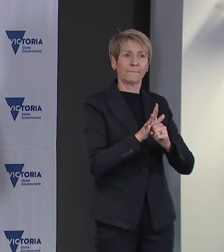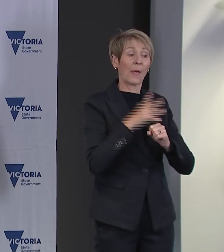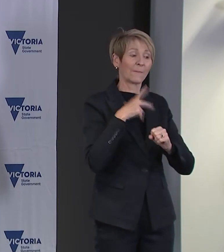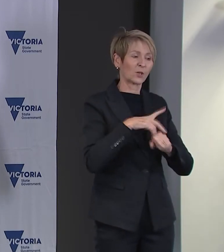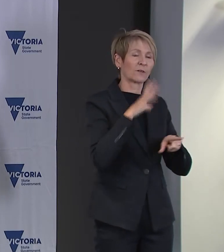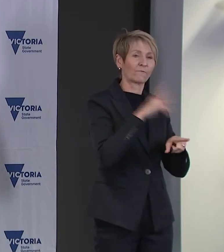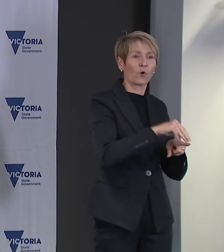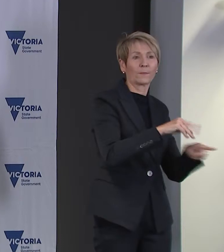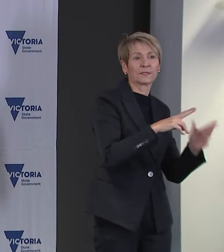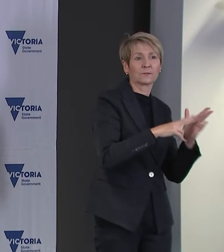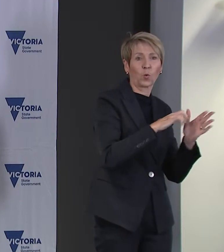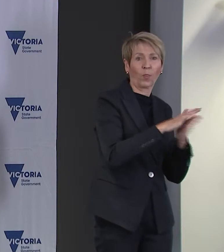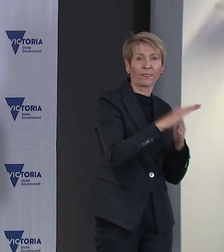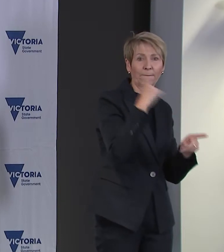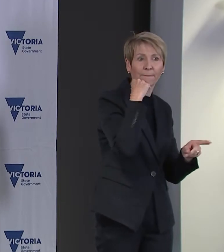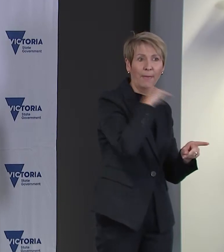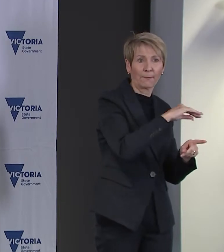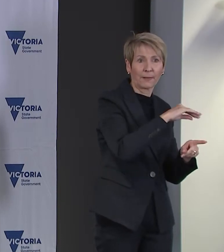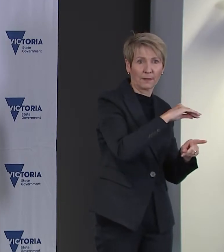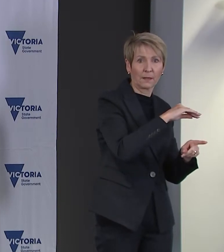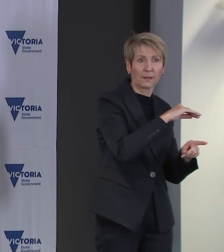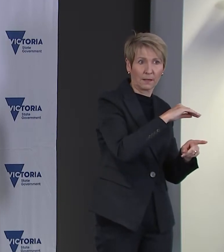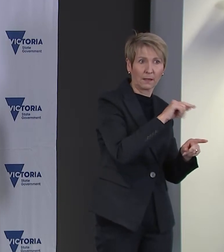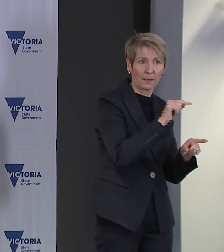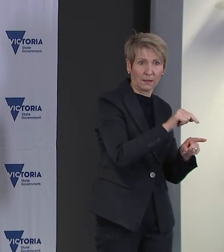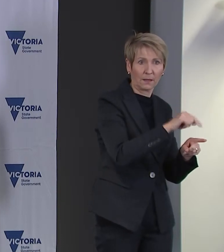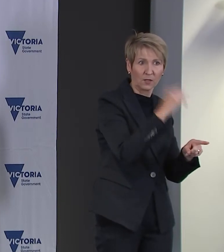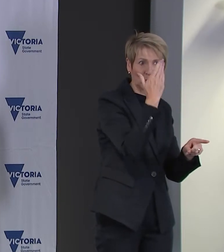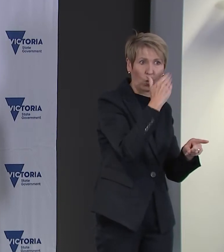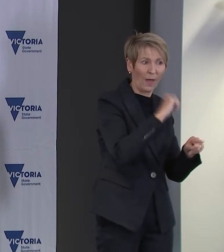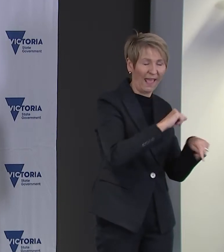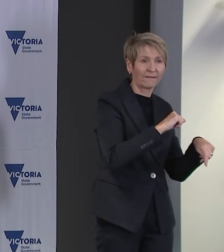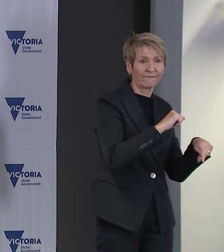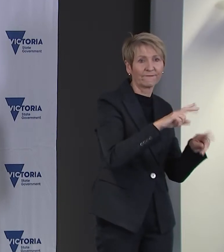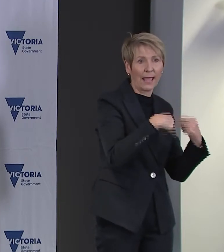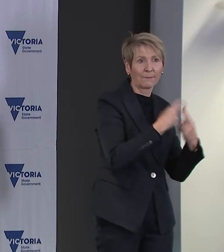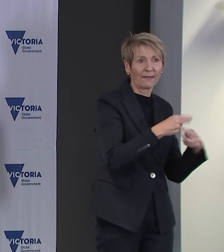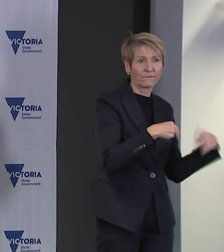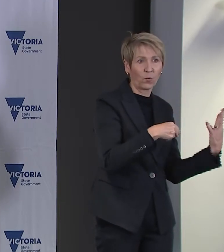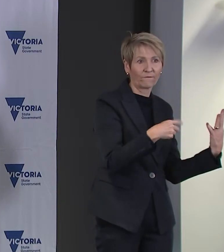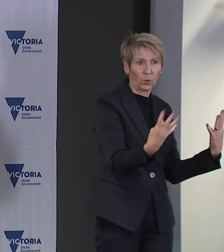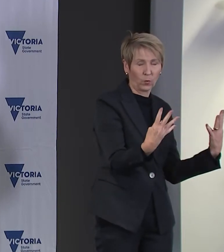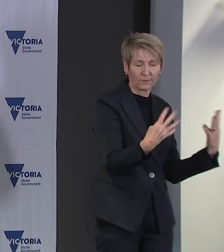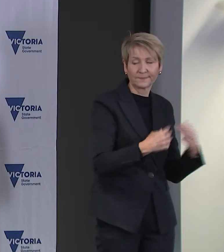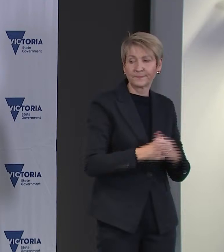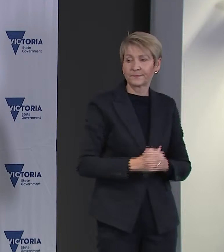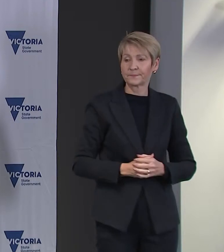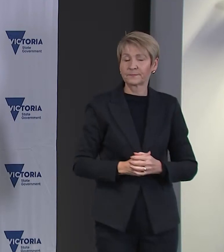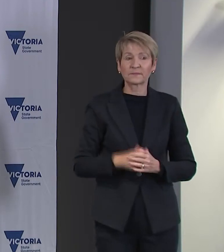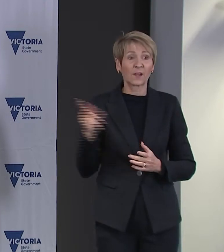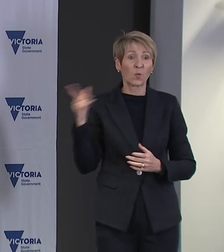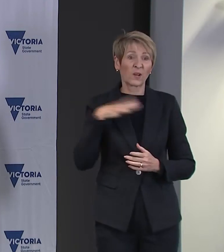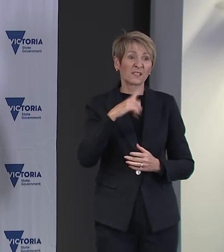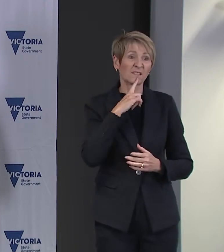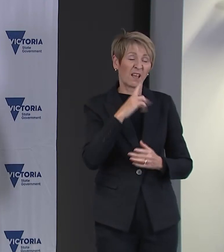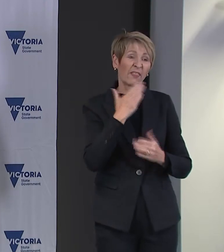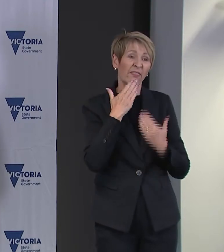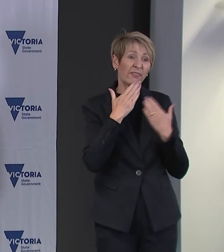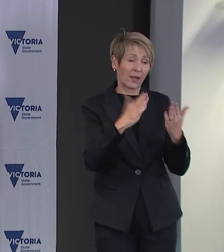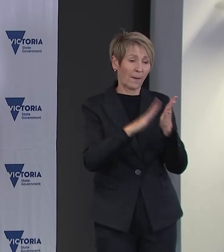Particularly, I've got to give a shout out to the fantastic work being done by the community health partners, Mary Health,